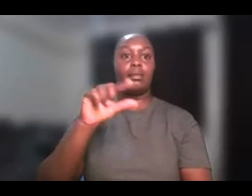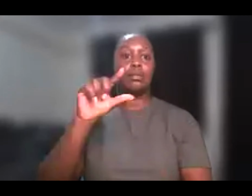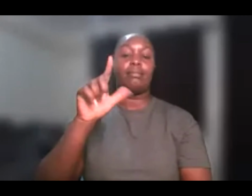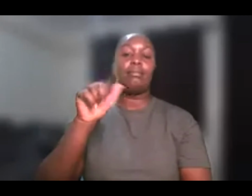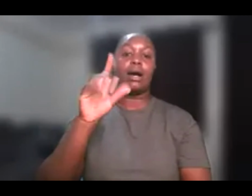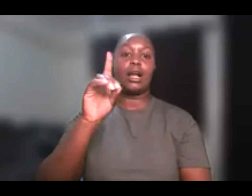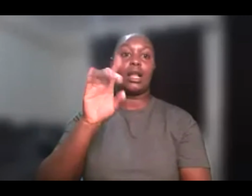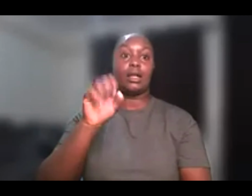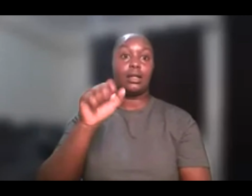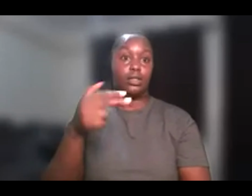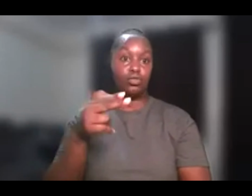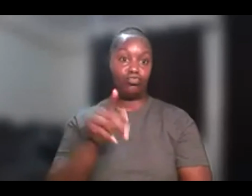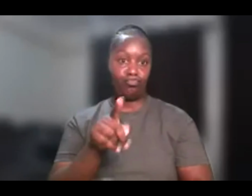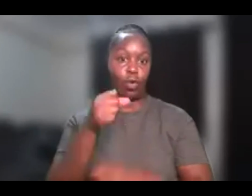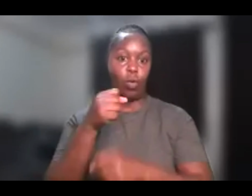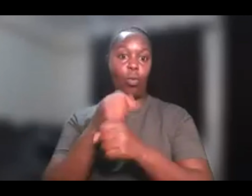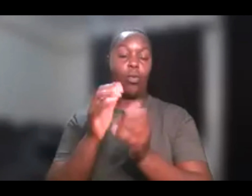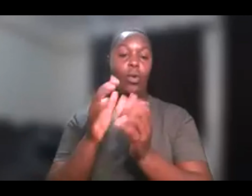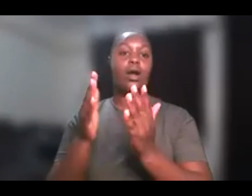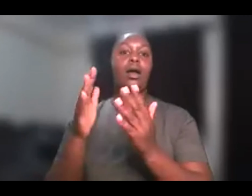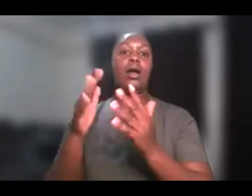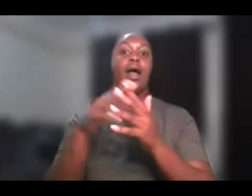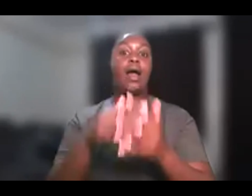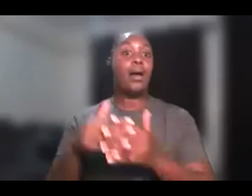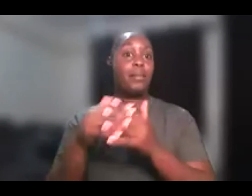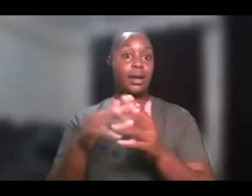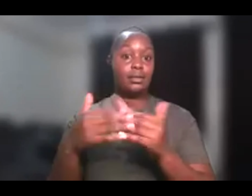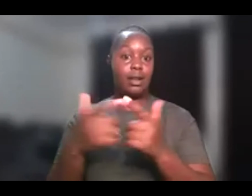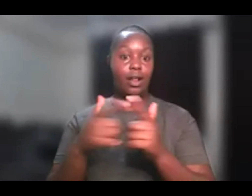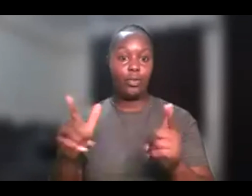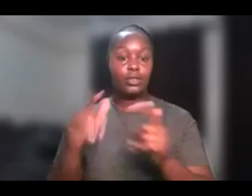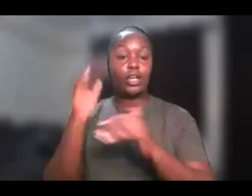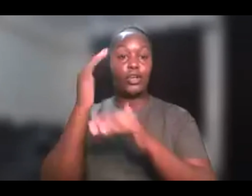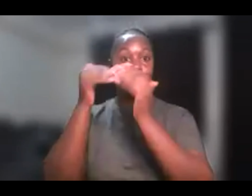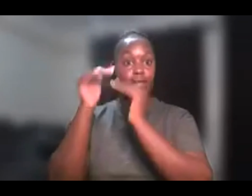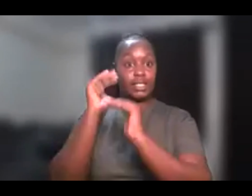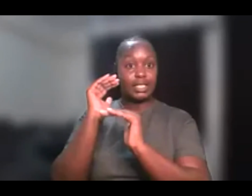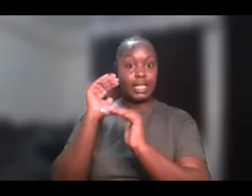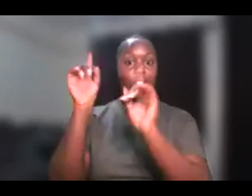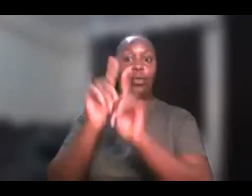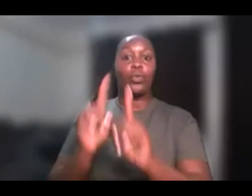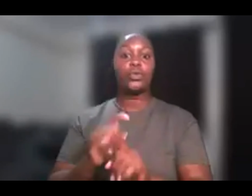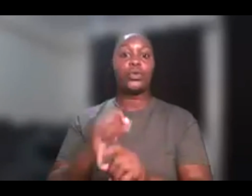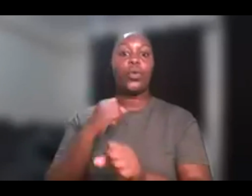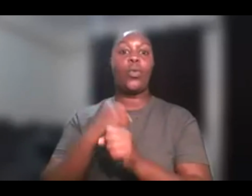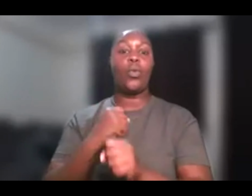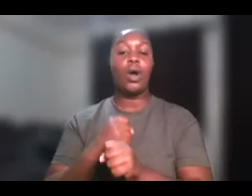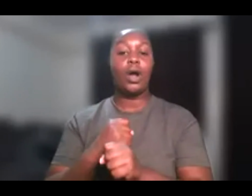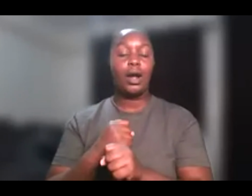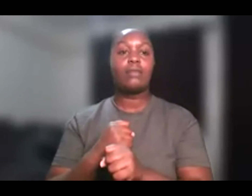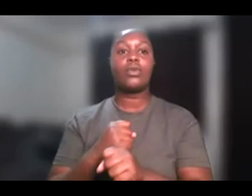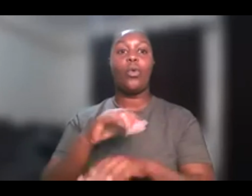his undergrad day in university, published work on archive on speech to sign and sign to speech